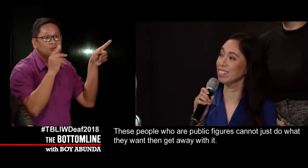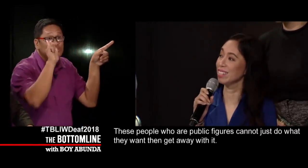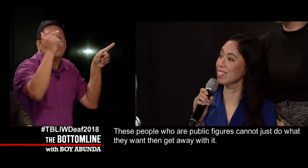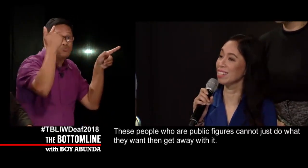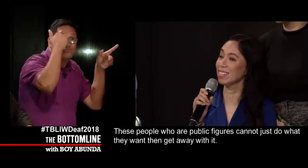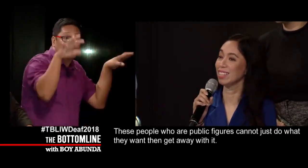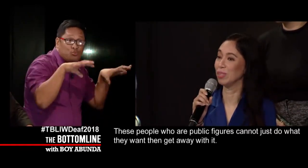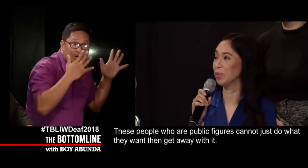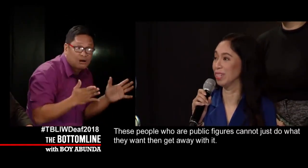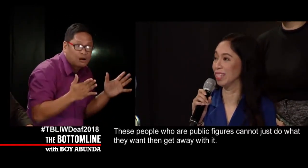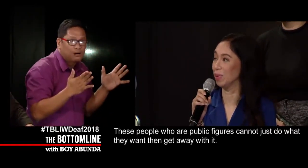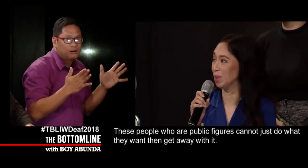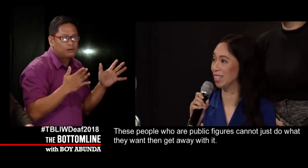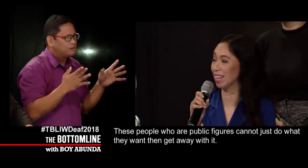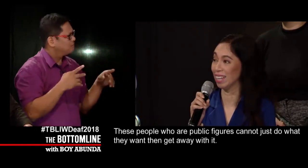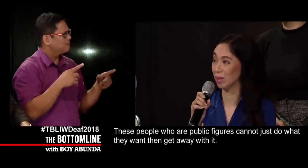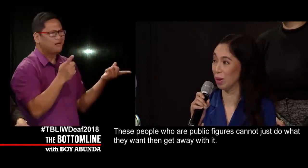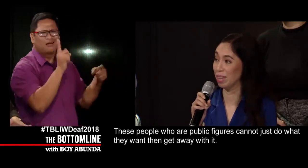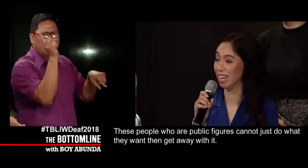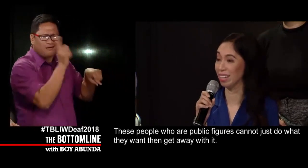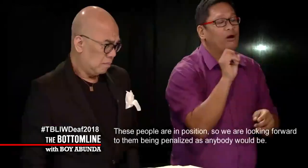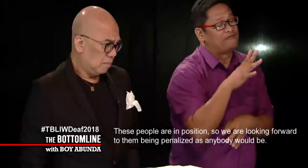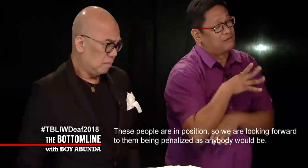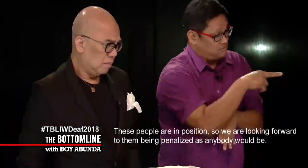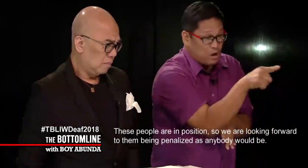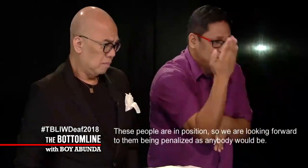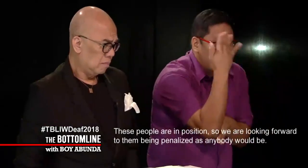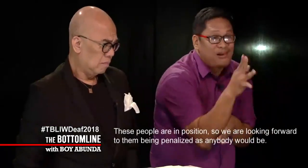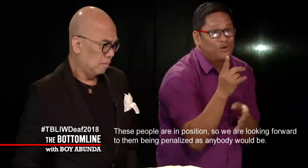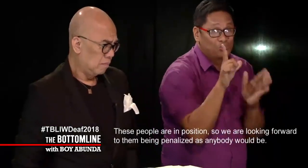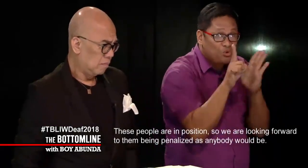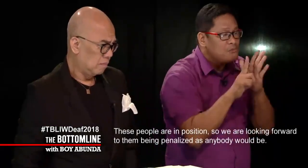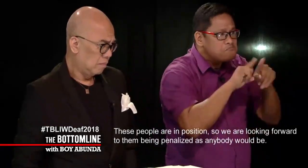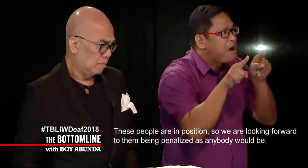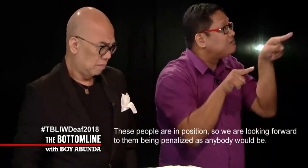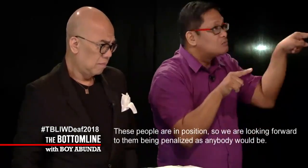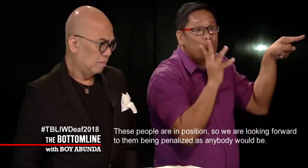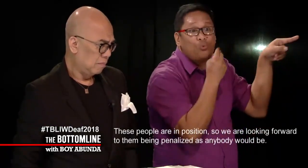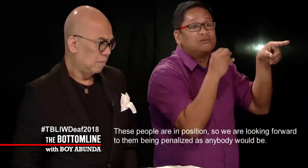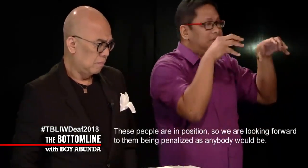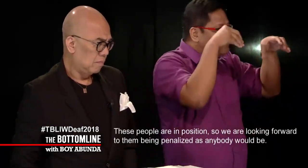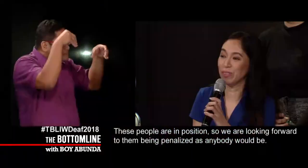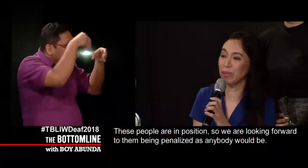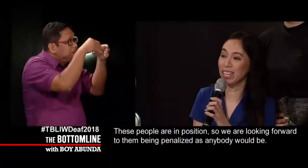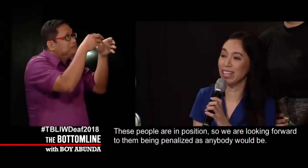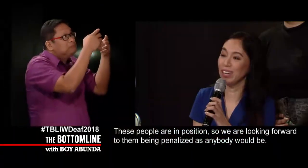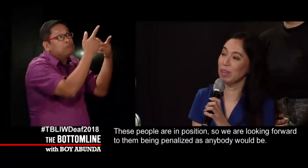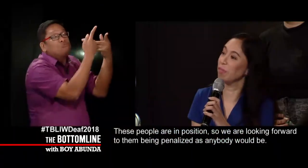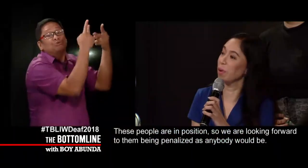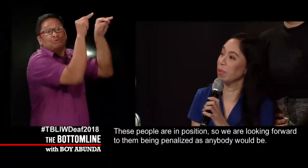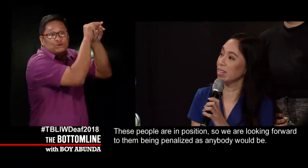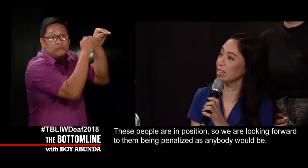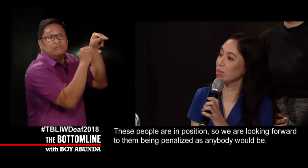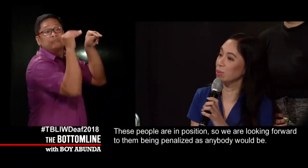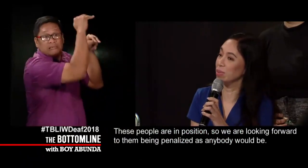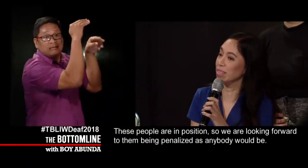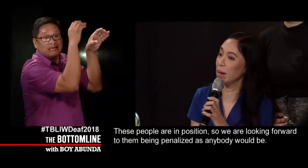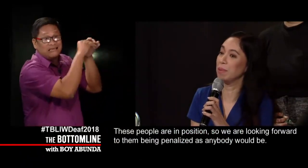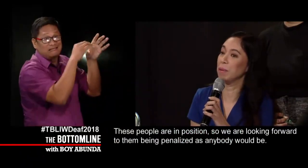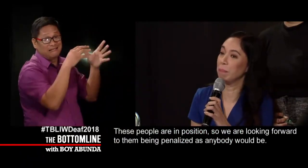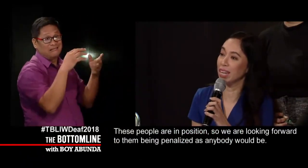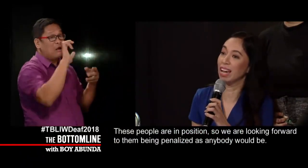cannot just do what they want and get away with it. These people are in position. So we are looking forward